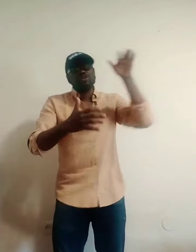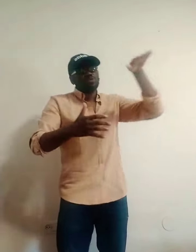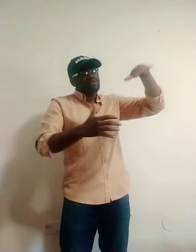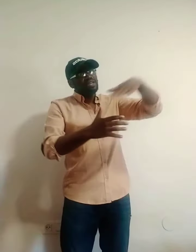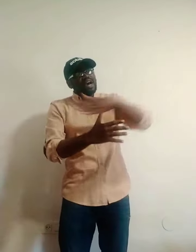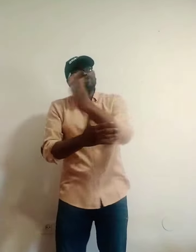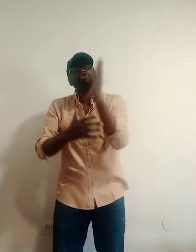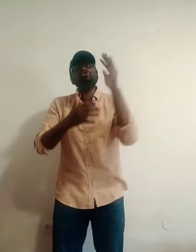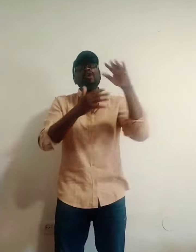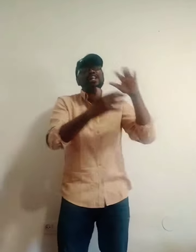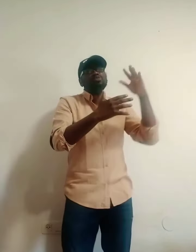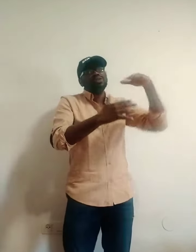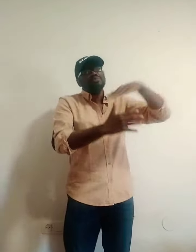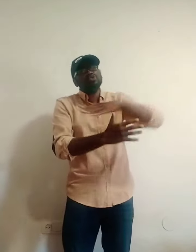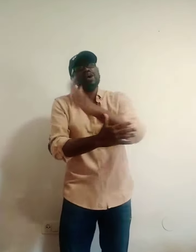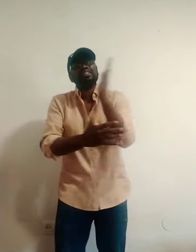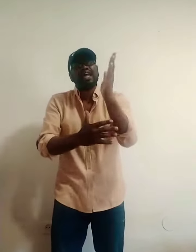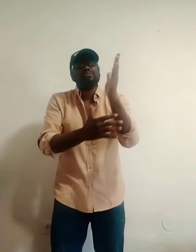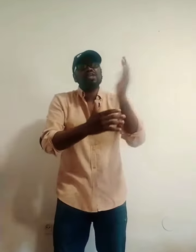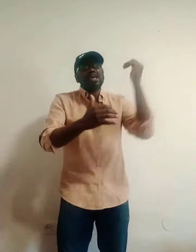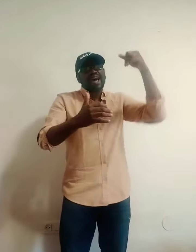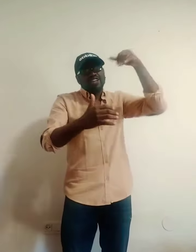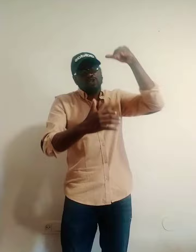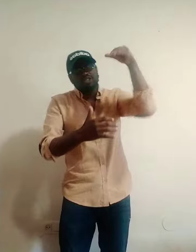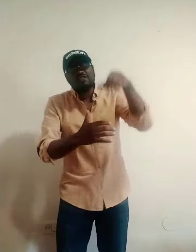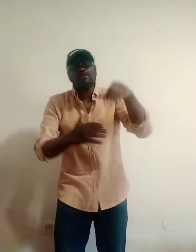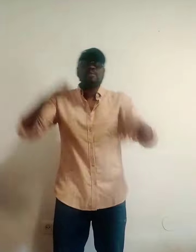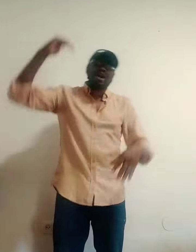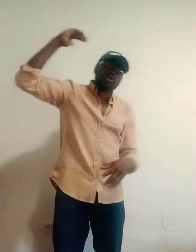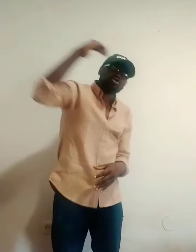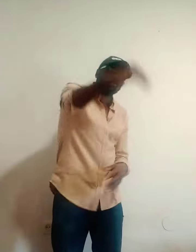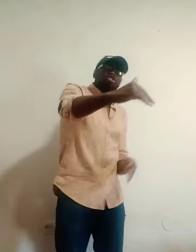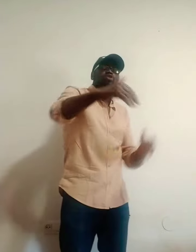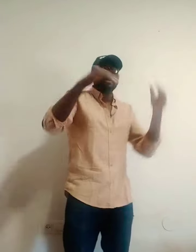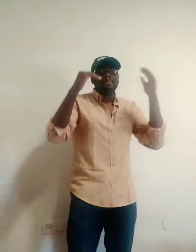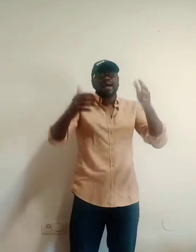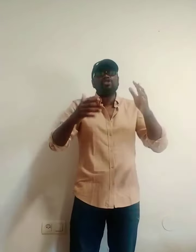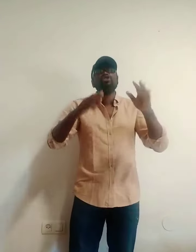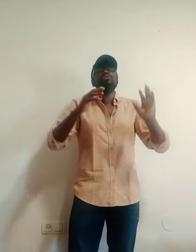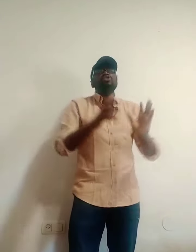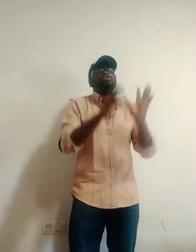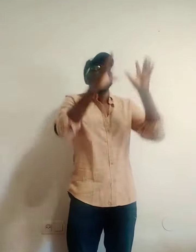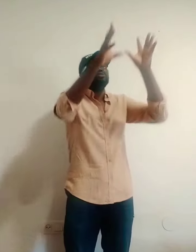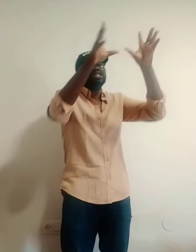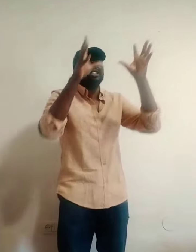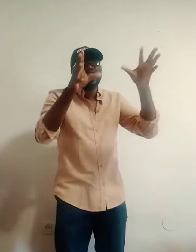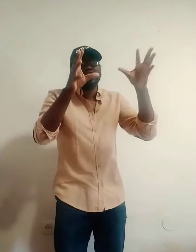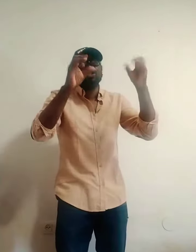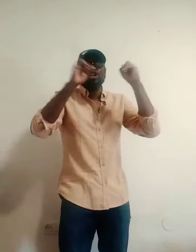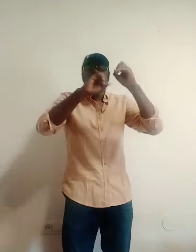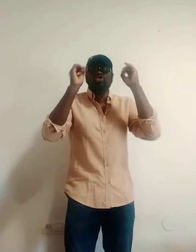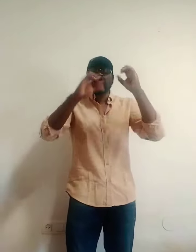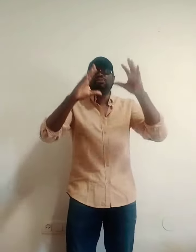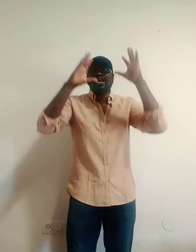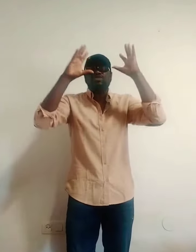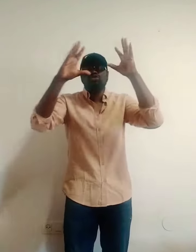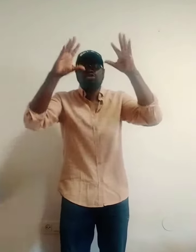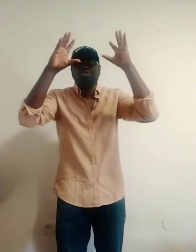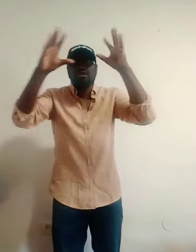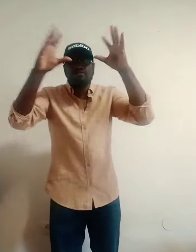are going to be narrow. So you got to be able to adapt and not give up and continue on the path. Just because you meet a challenge does not mean that you should give